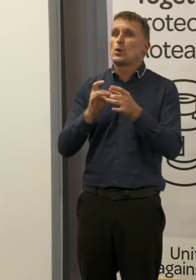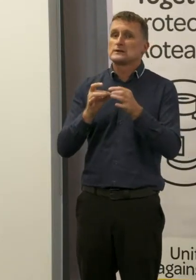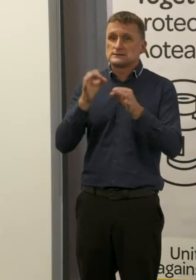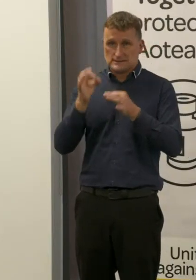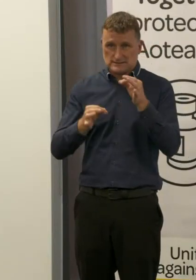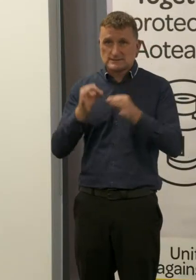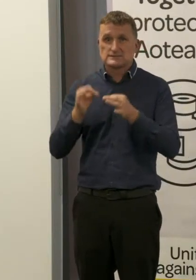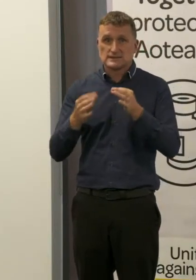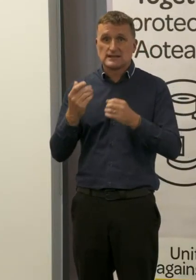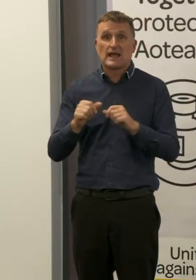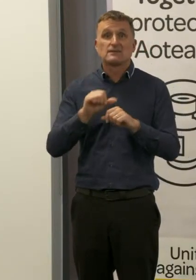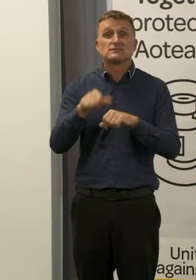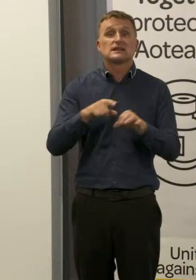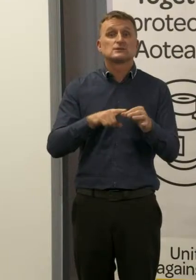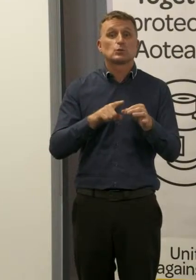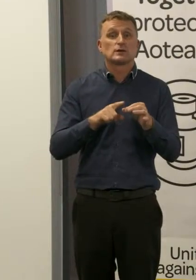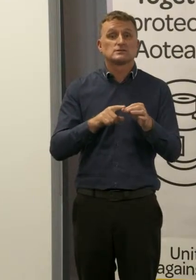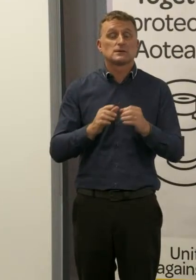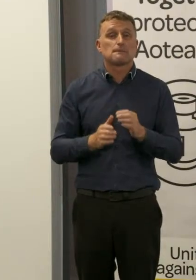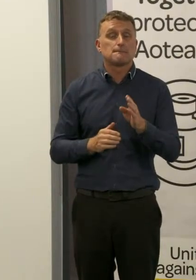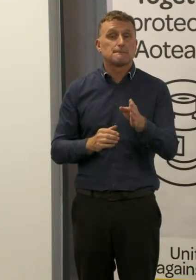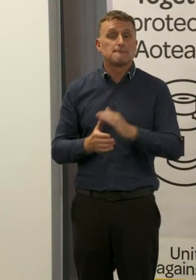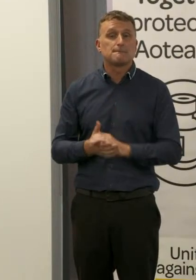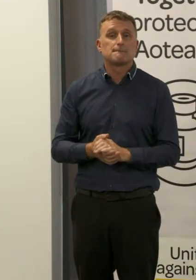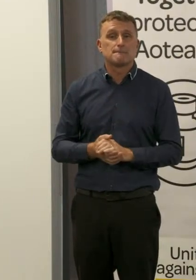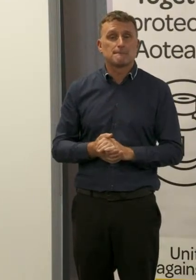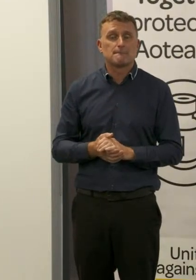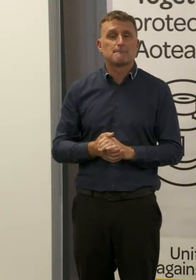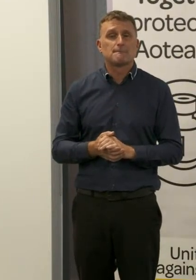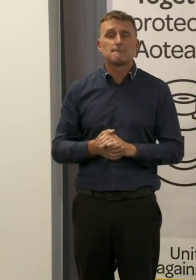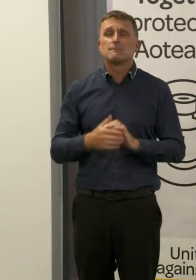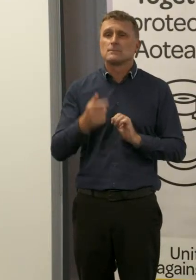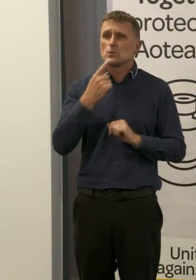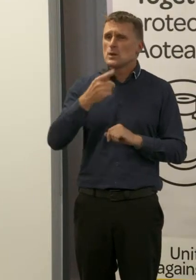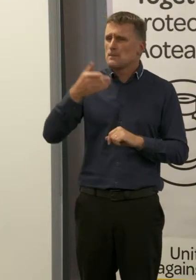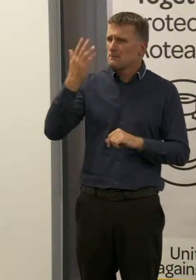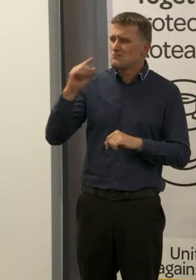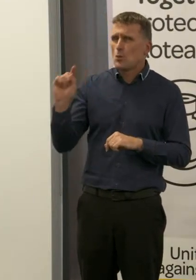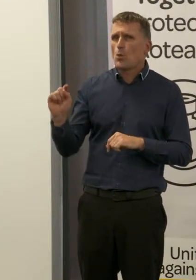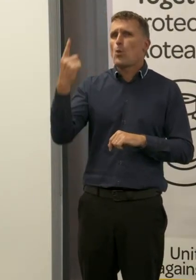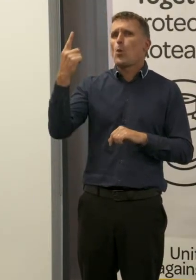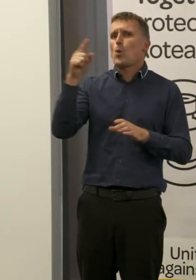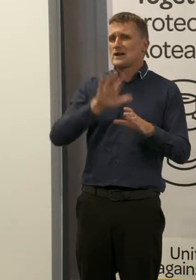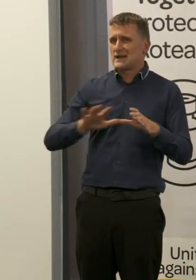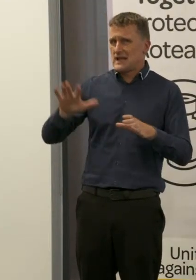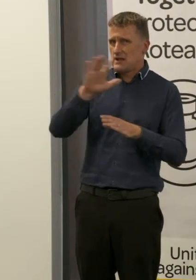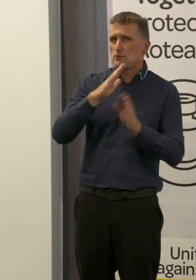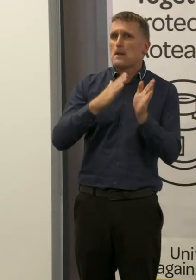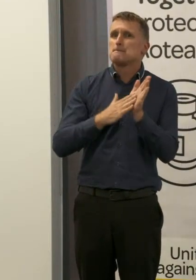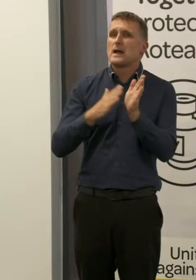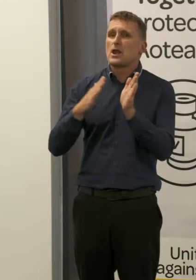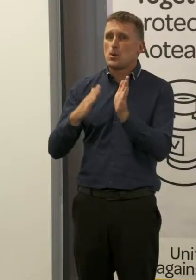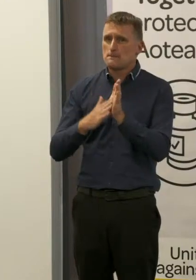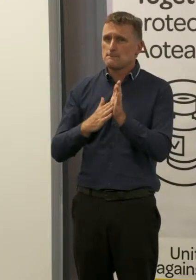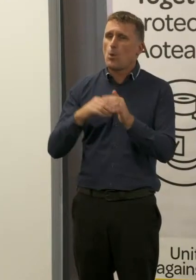person. There's a question here. You mentioned the arrivals at minimal ED 10% testing positive. Do you have actual numbers